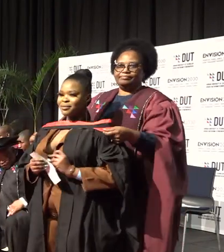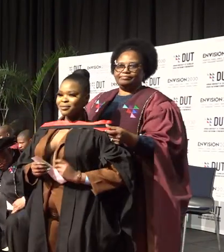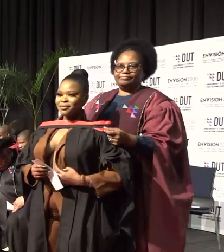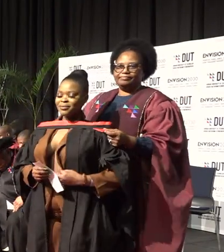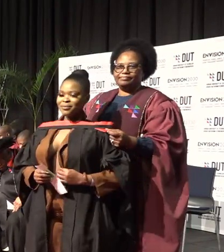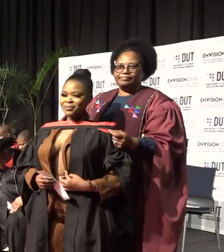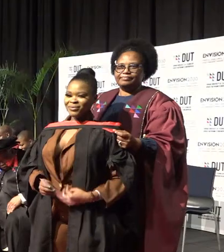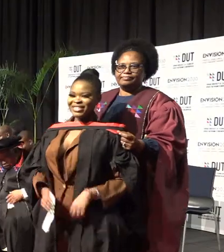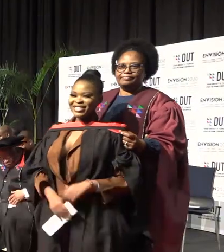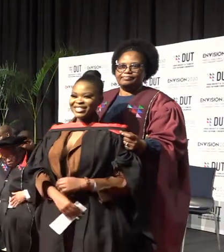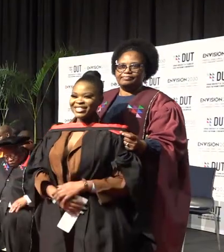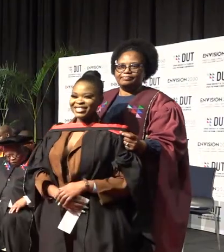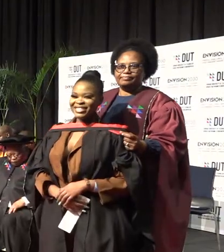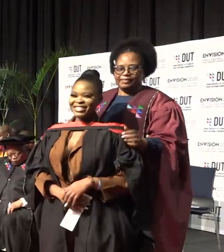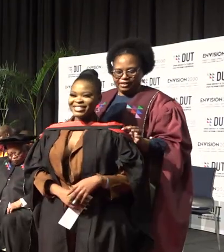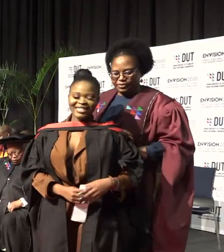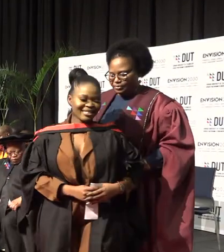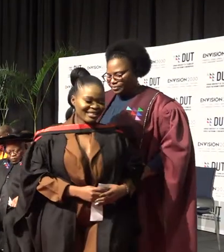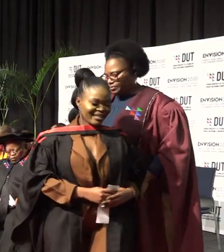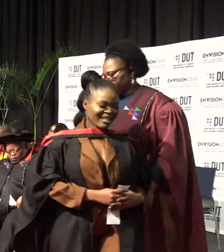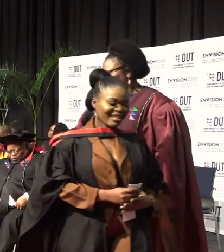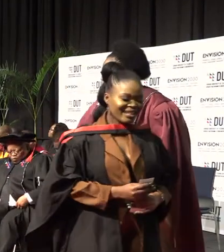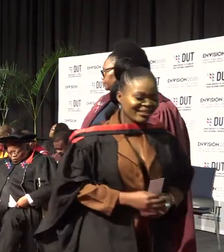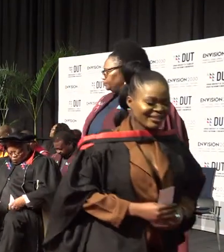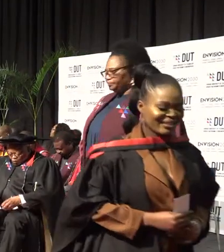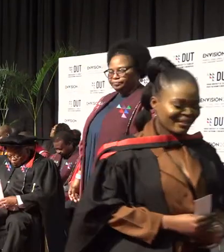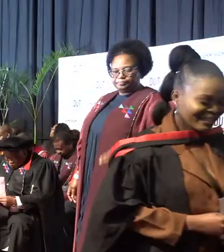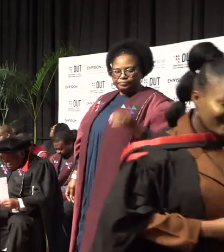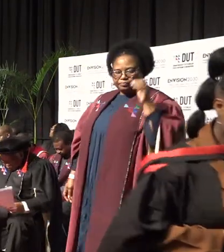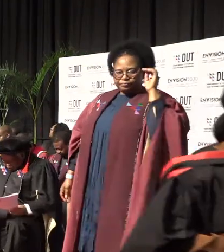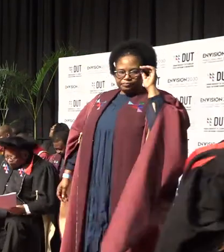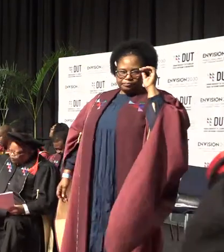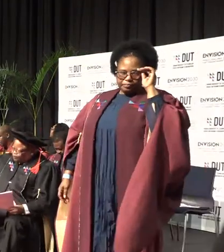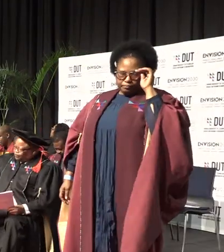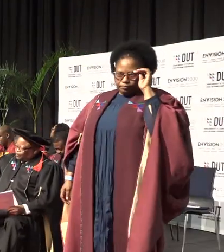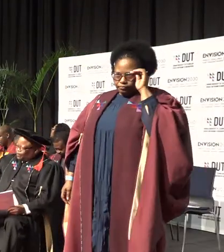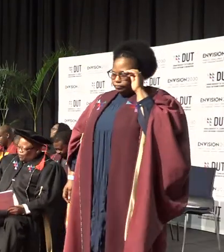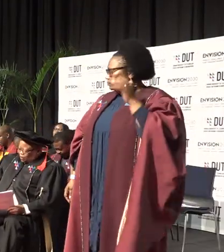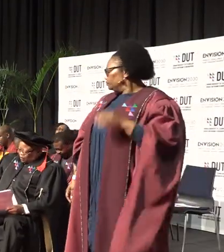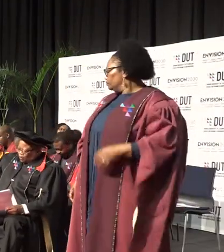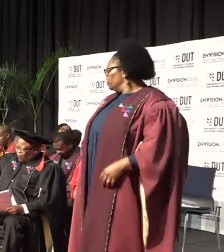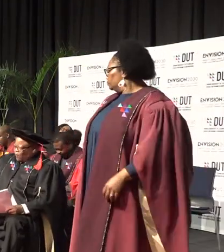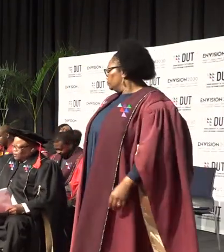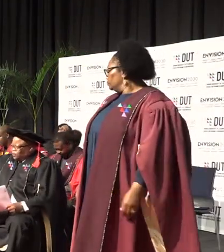Willile Sbahle Stembu Mtembu.